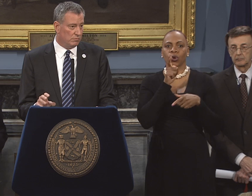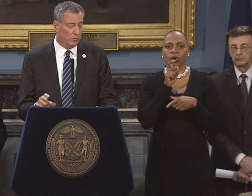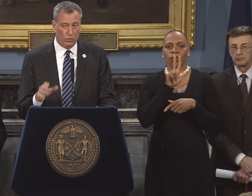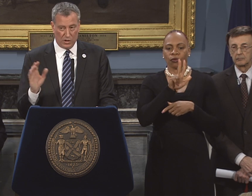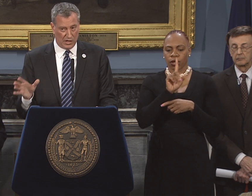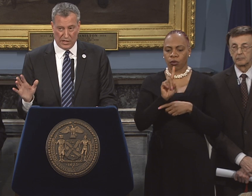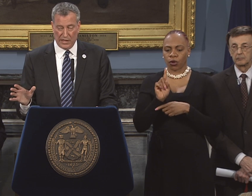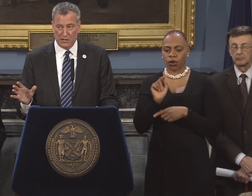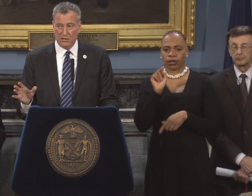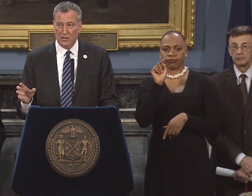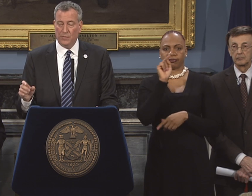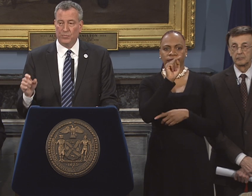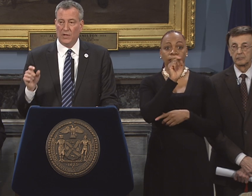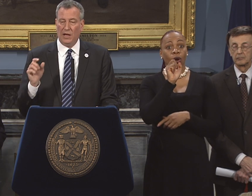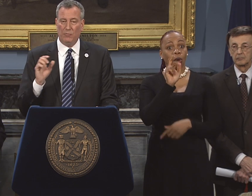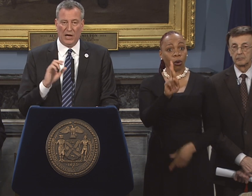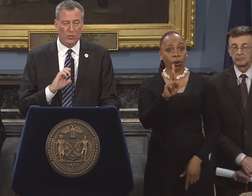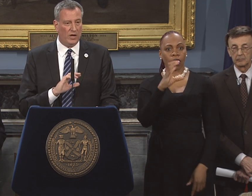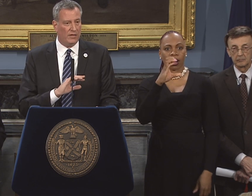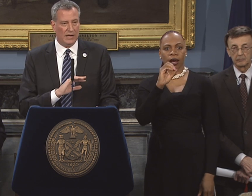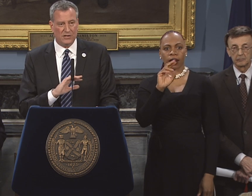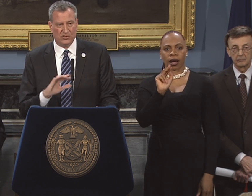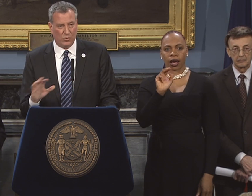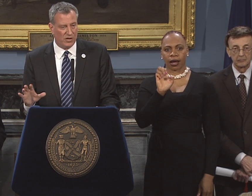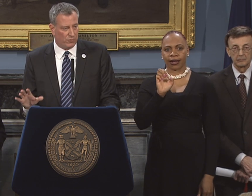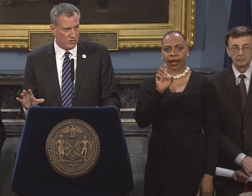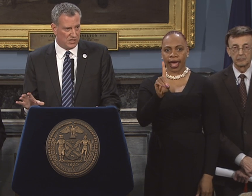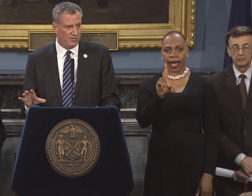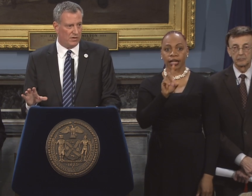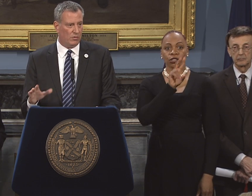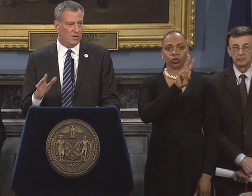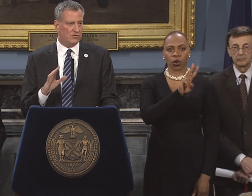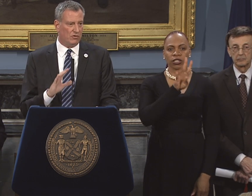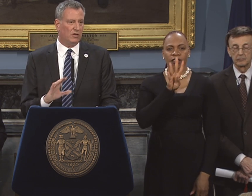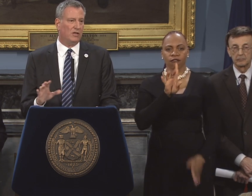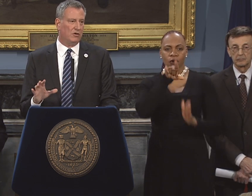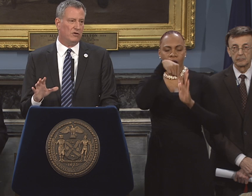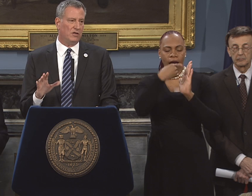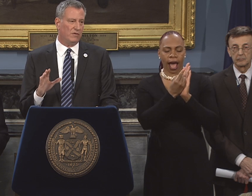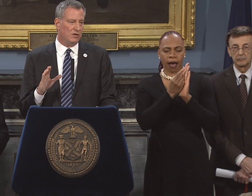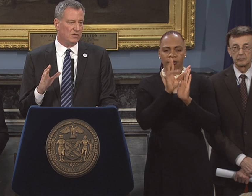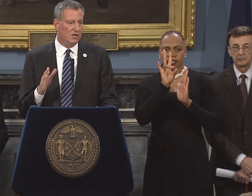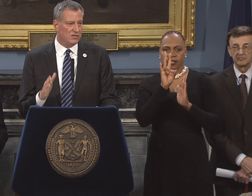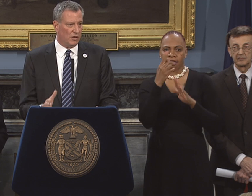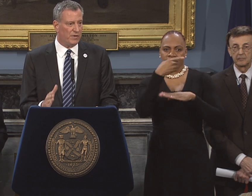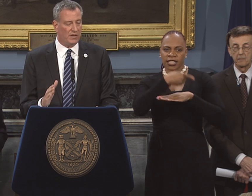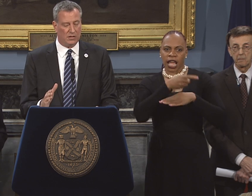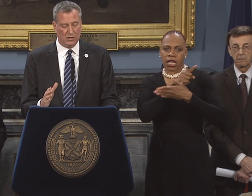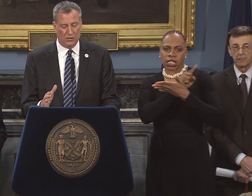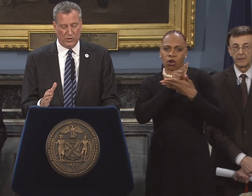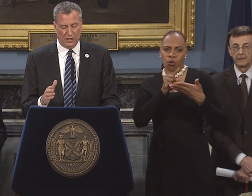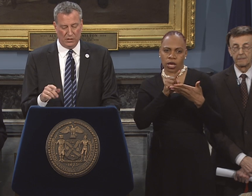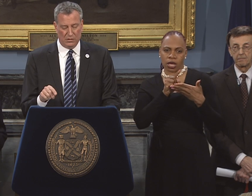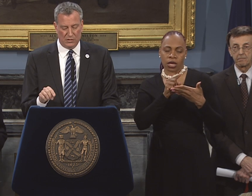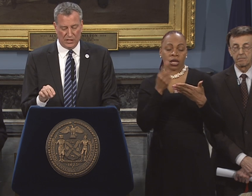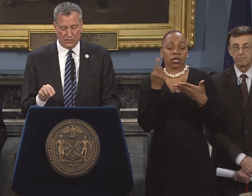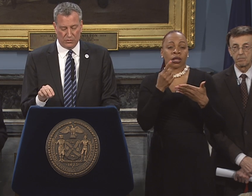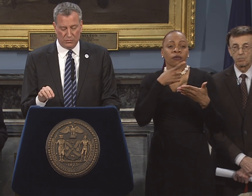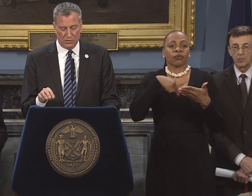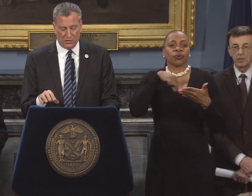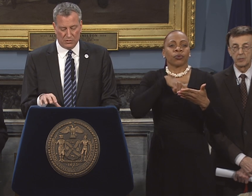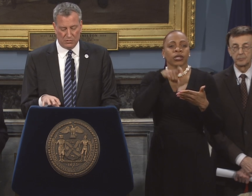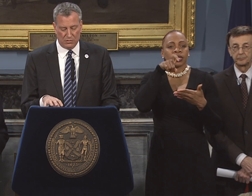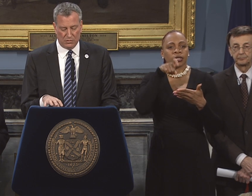311 or to Con Ed. And by the way, that is 24/7. I want to strongly encourage, if there's something that we